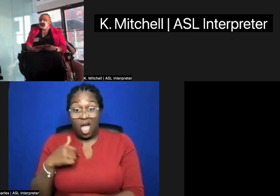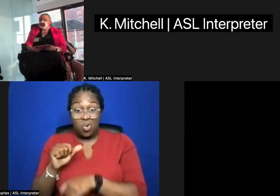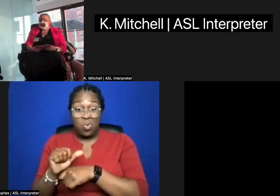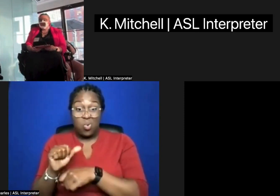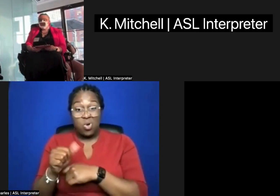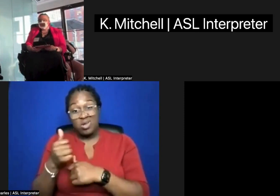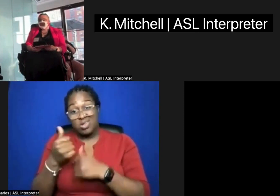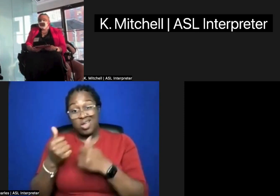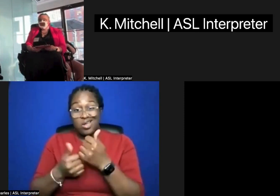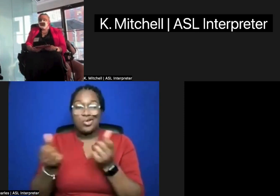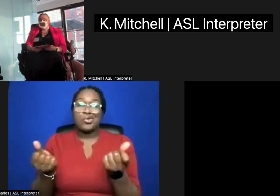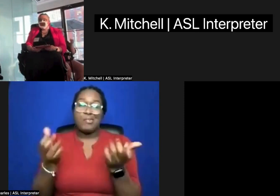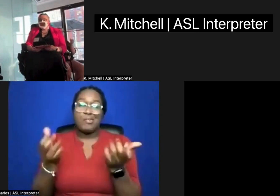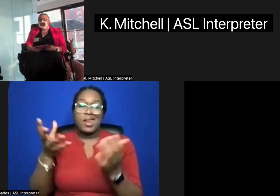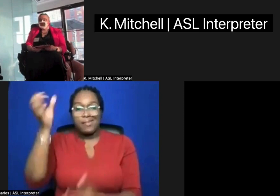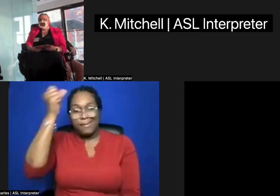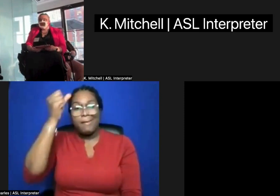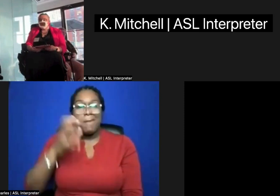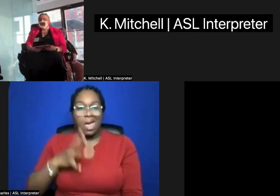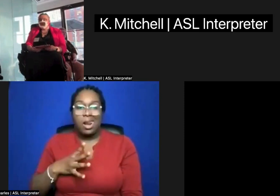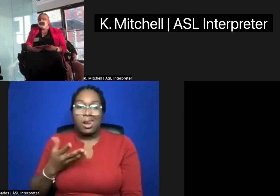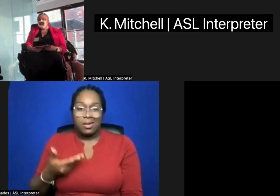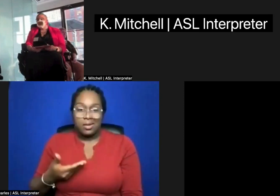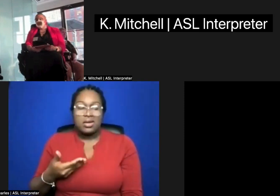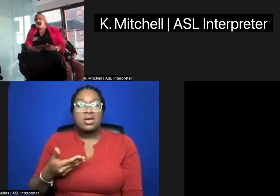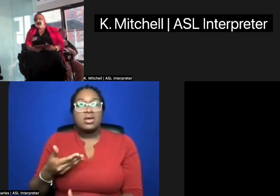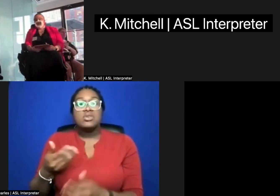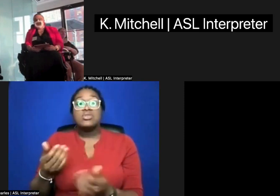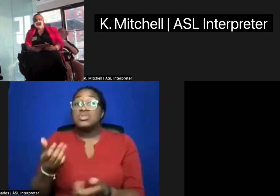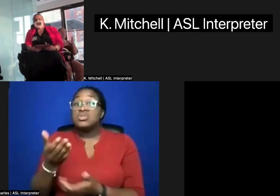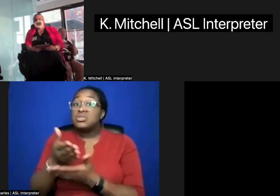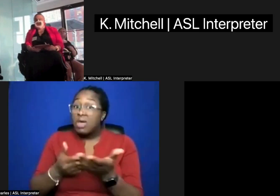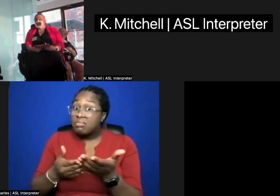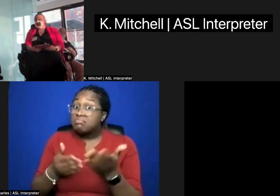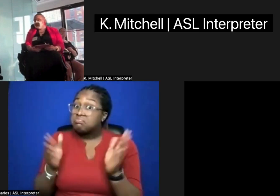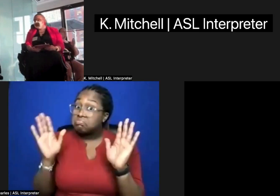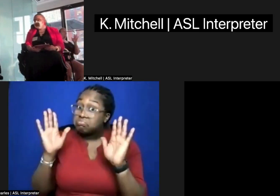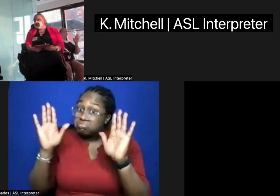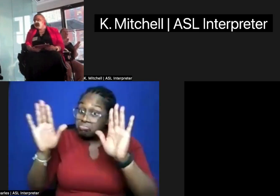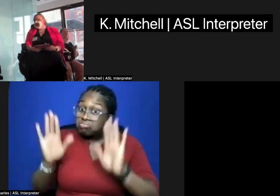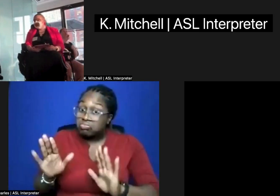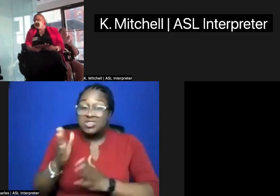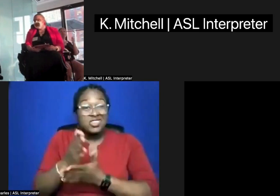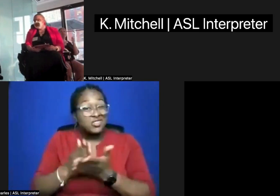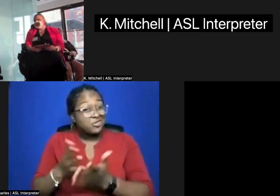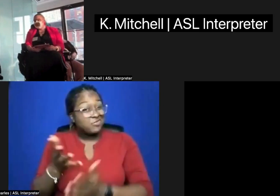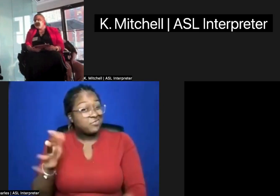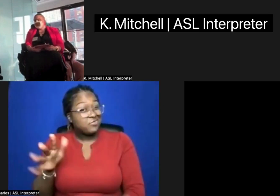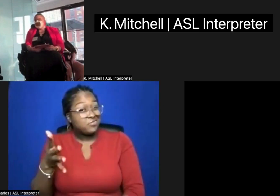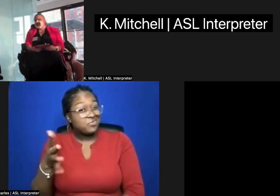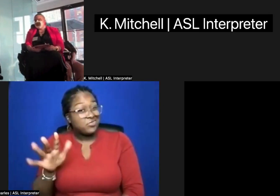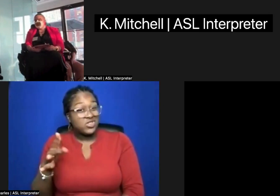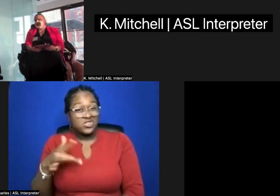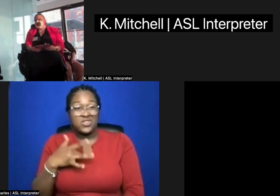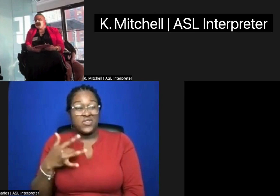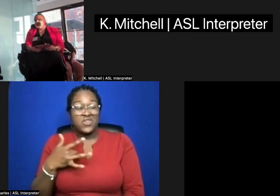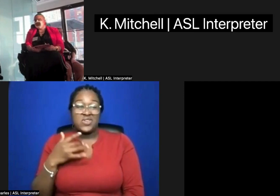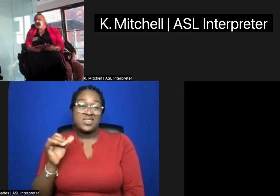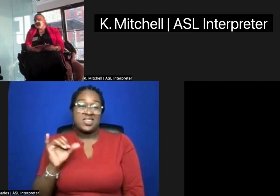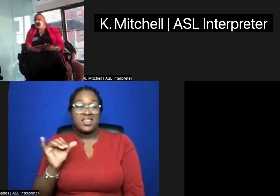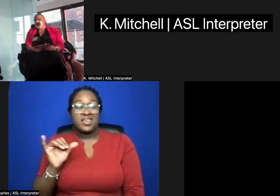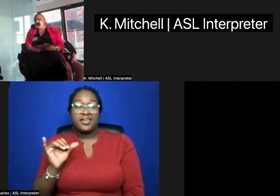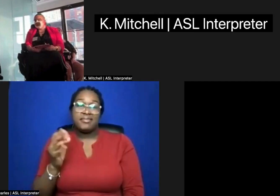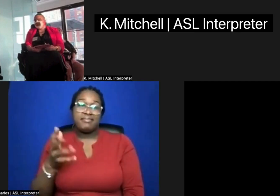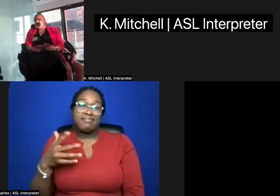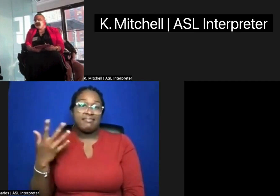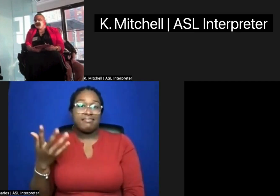men, and some of them have been wonderful, some of them not, and it sort of feels like the same, like, are we really